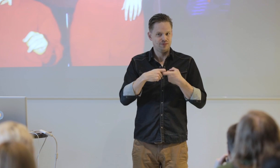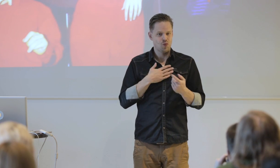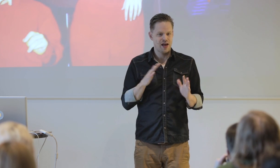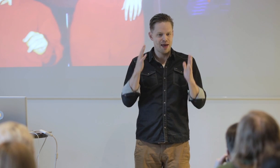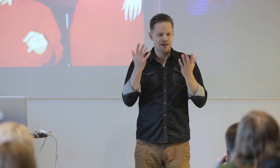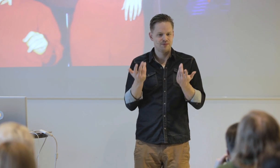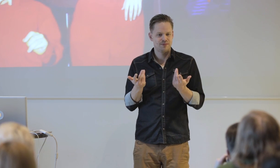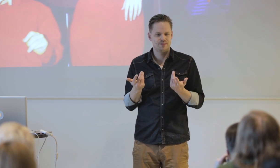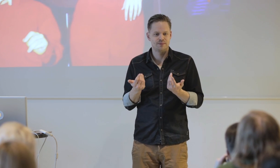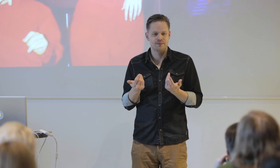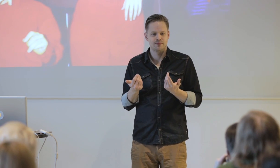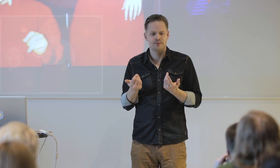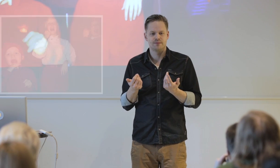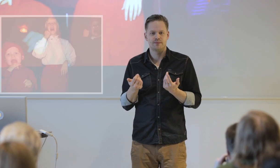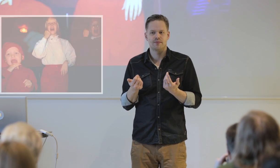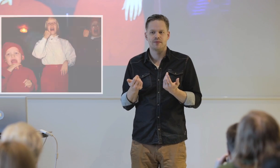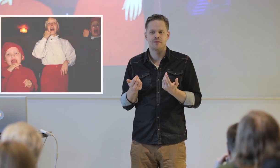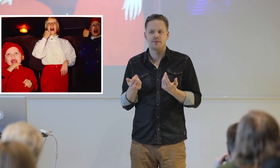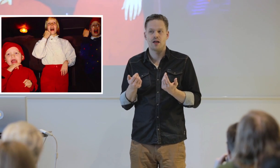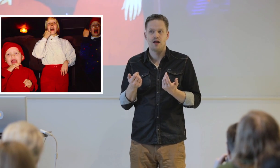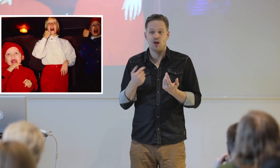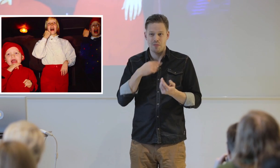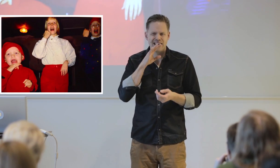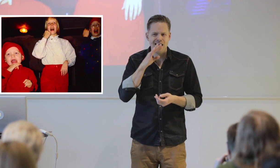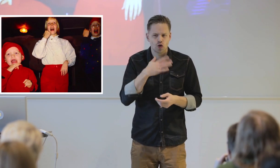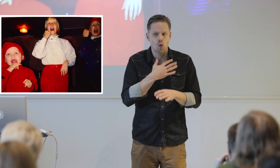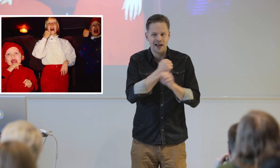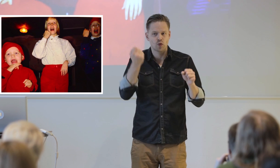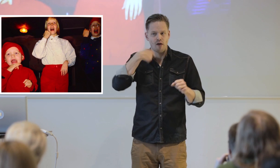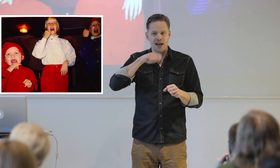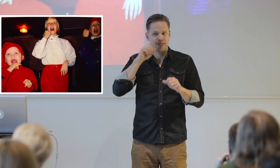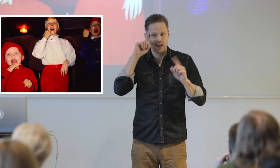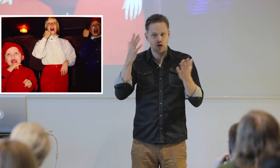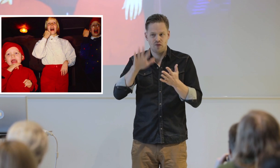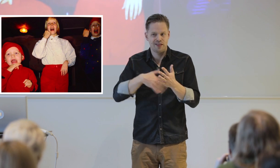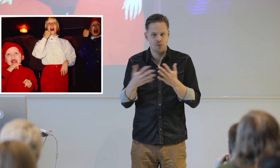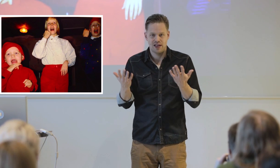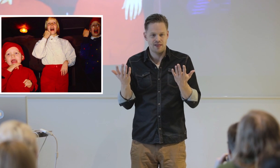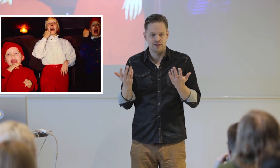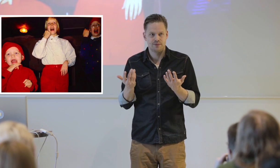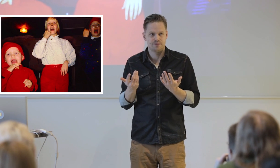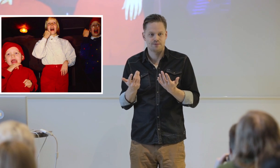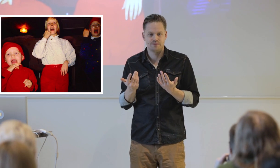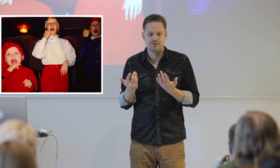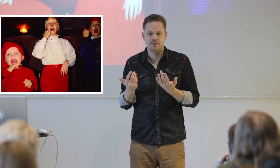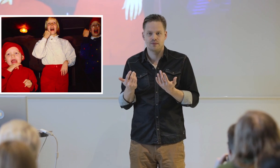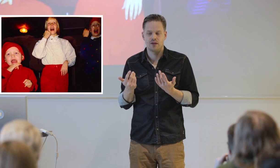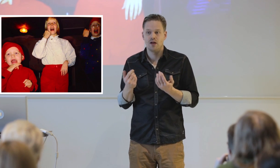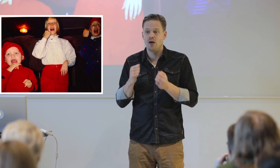So how did the music come into my life? And I told you that my grandparents didn't know